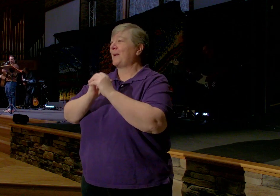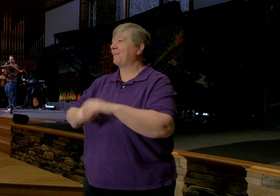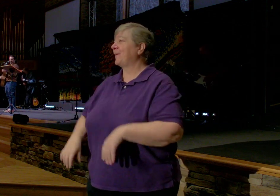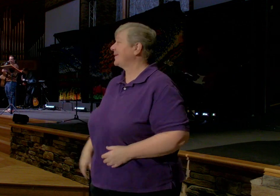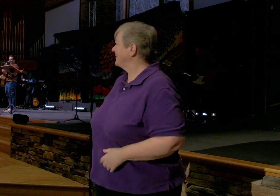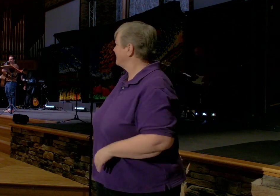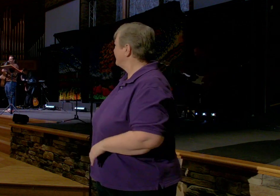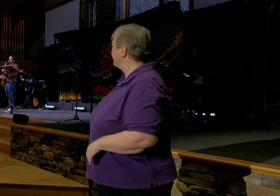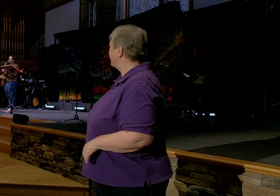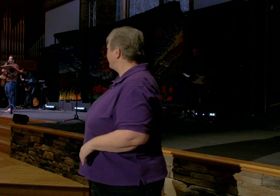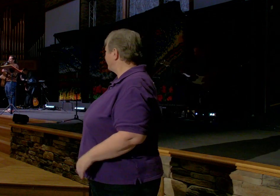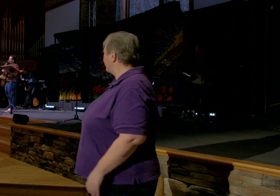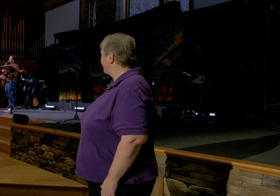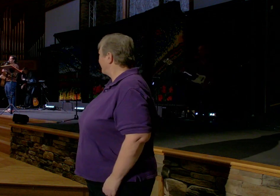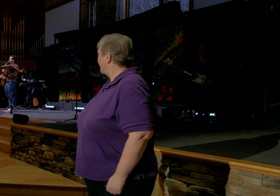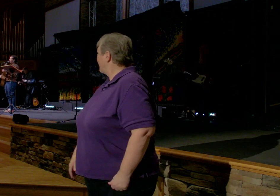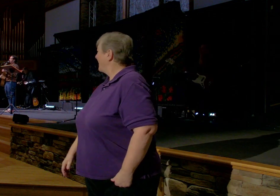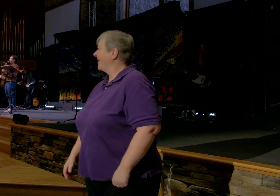worship.